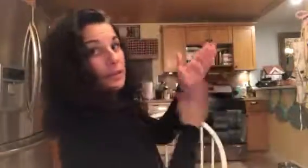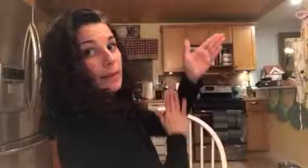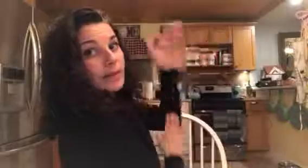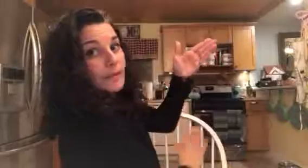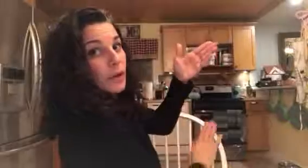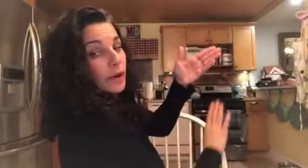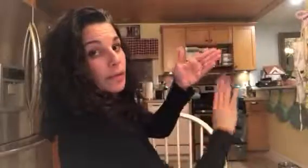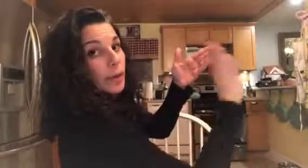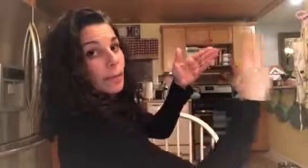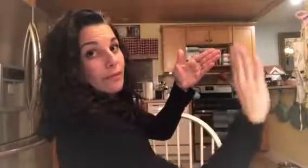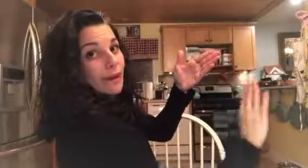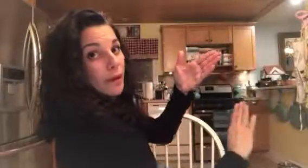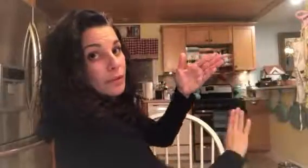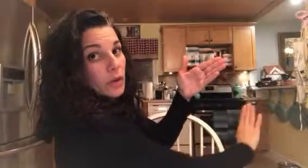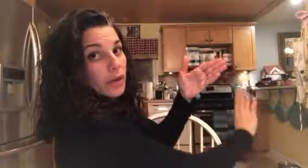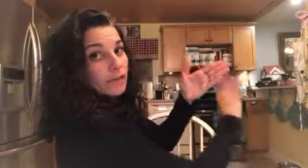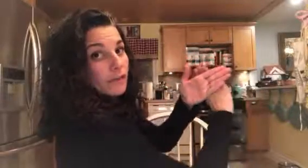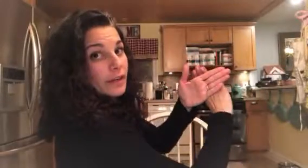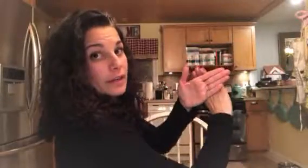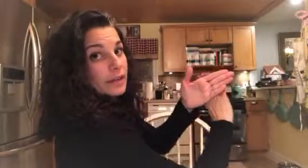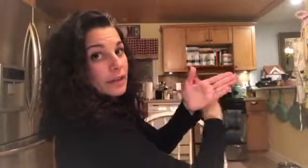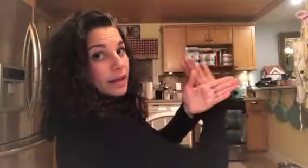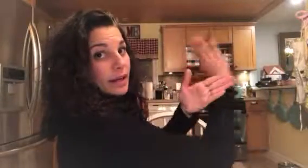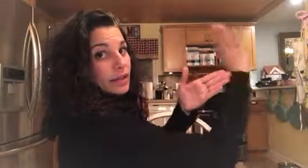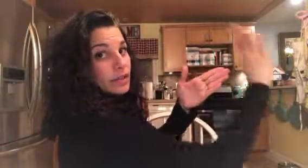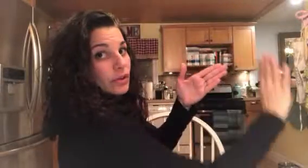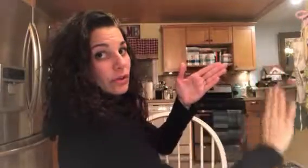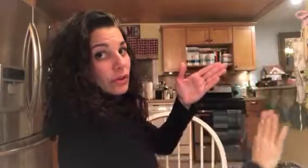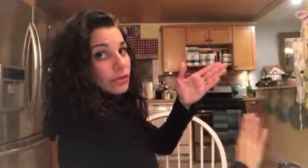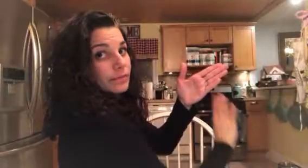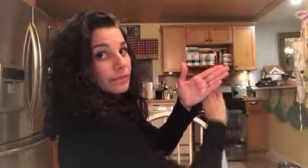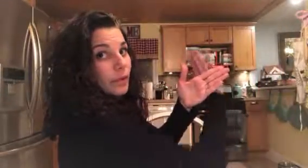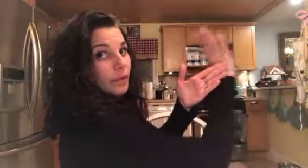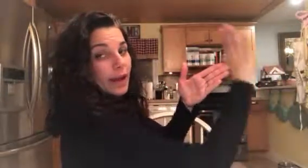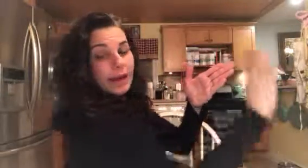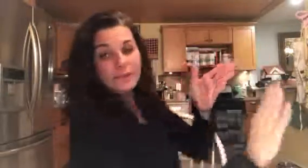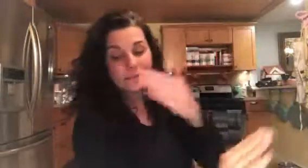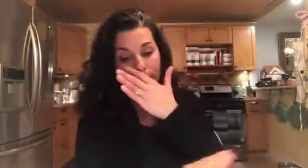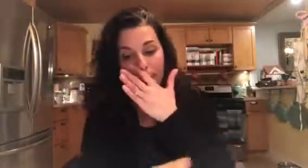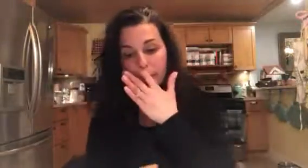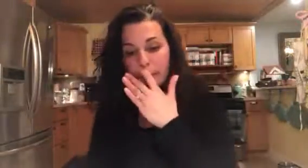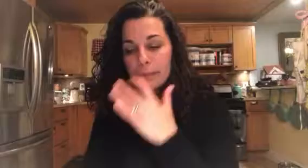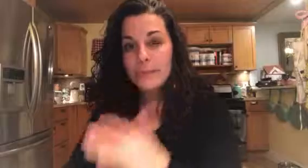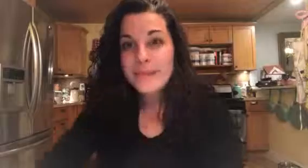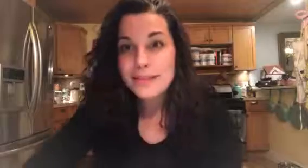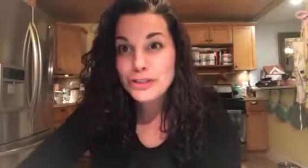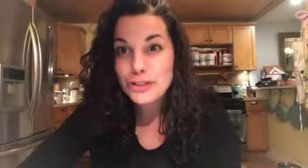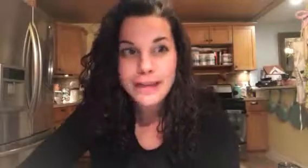my left arm. My right arm is going in front in a circle, okay? Let's try that.